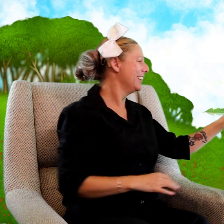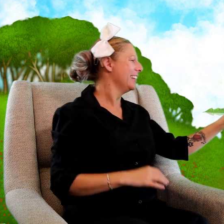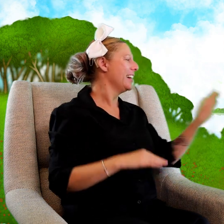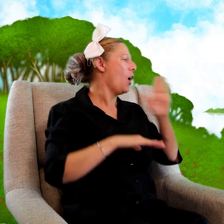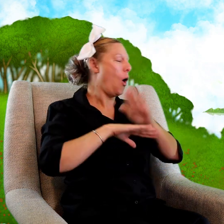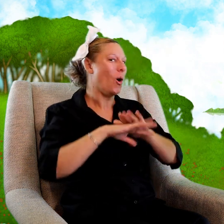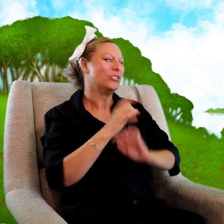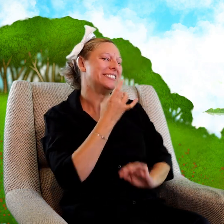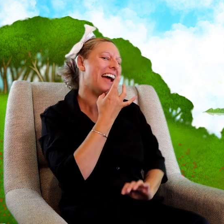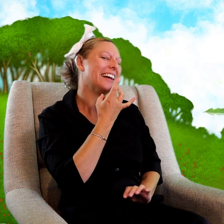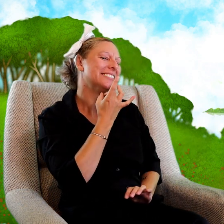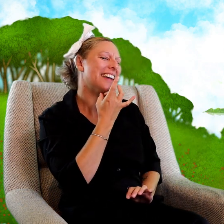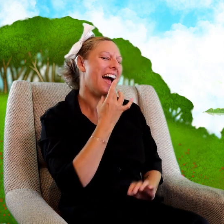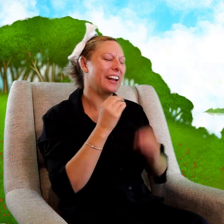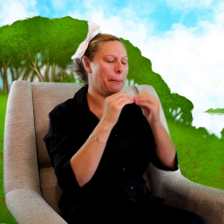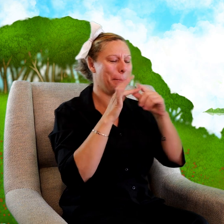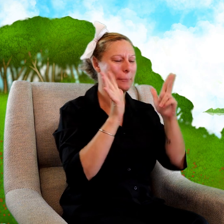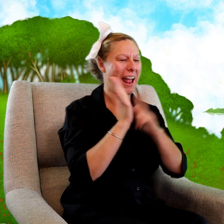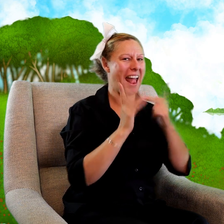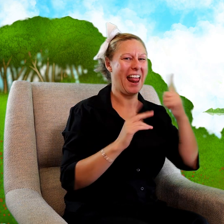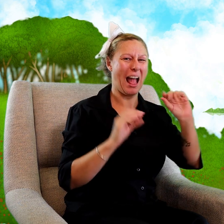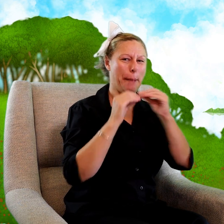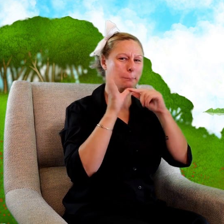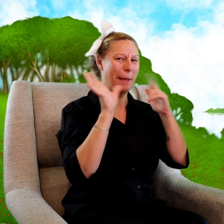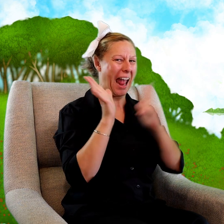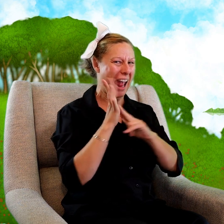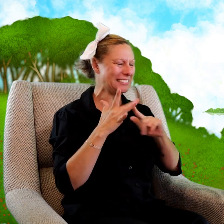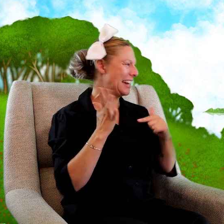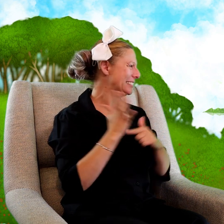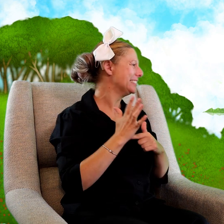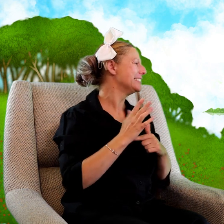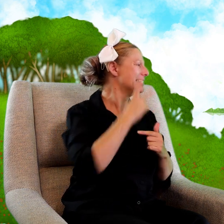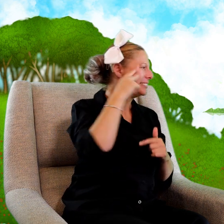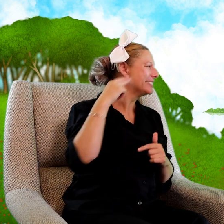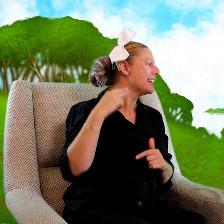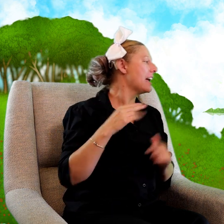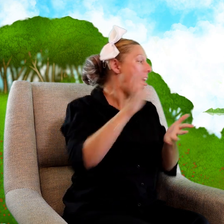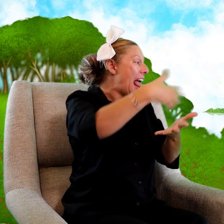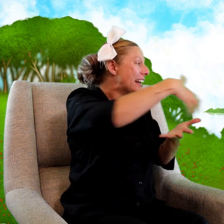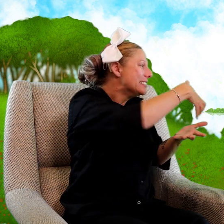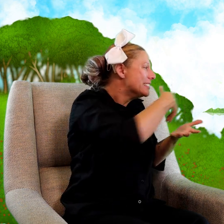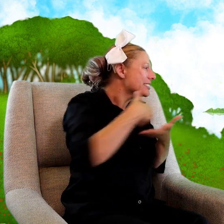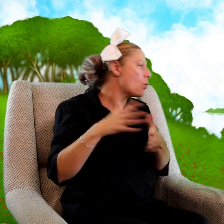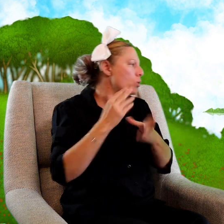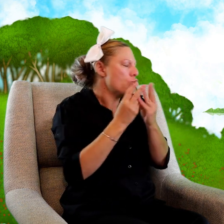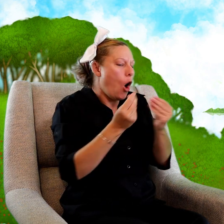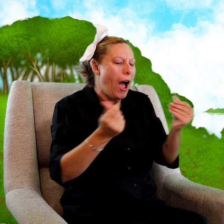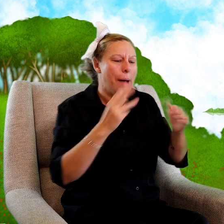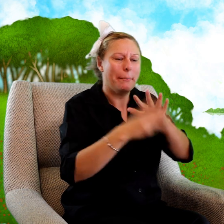On Saturday, Ben and Bandit collected all the dried out